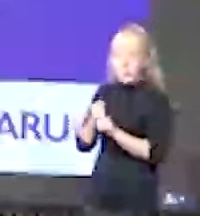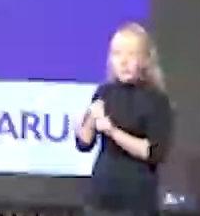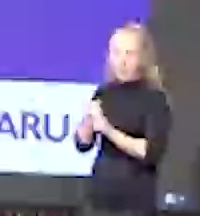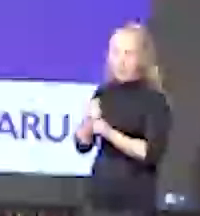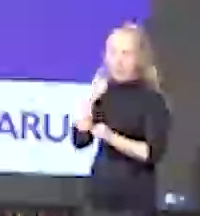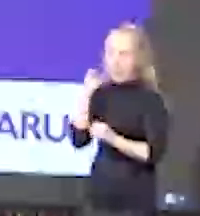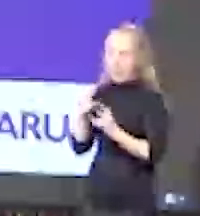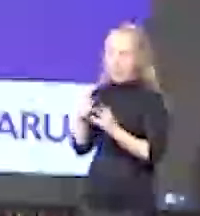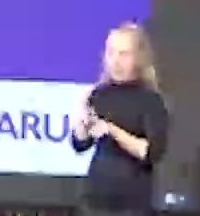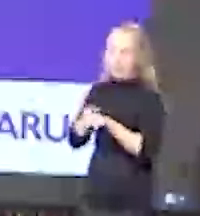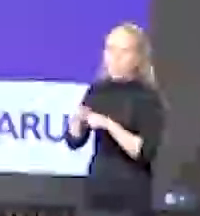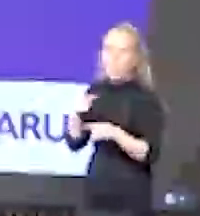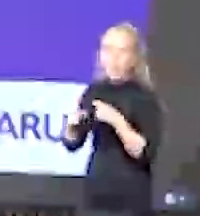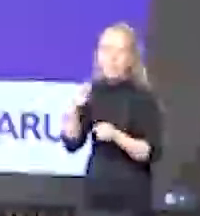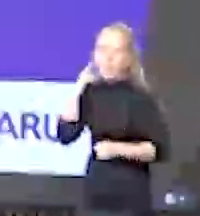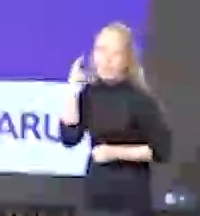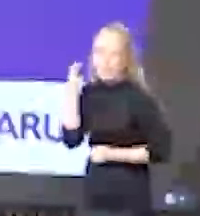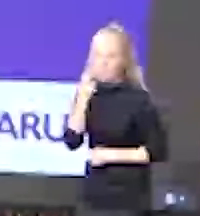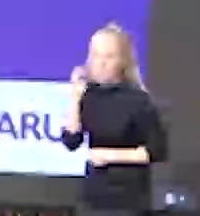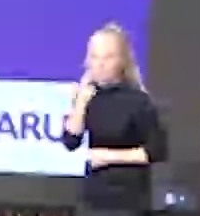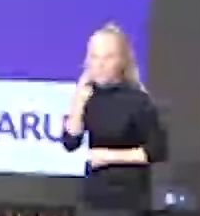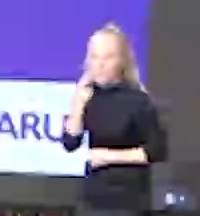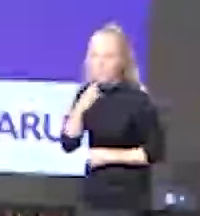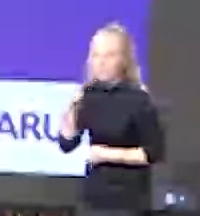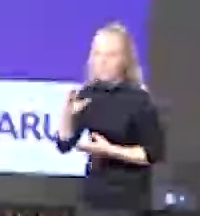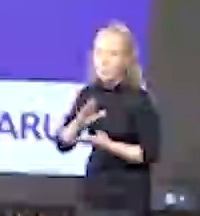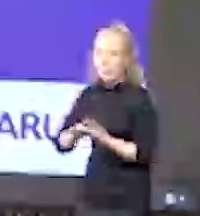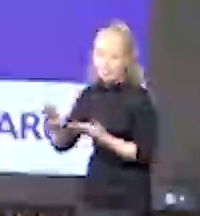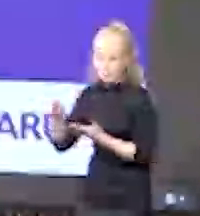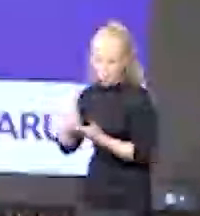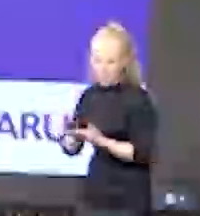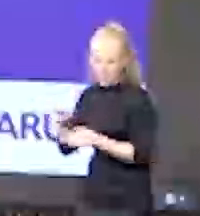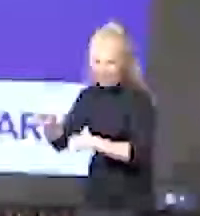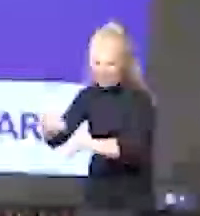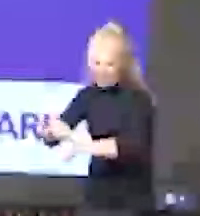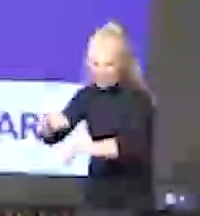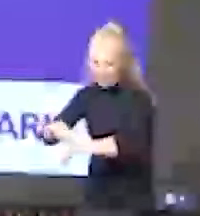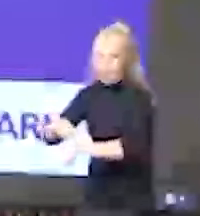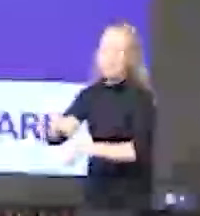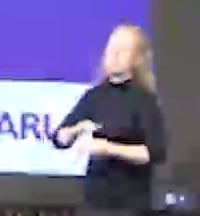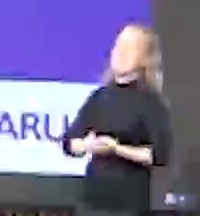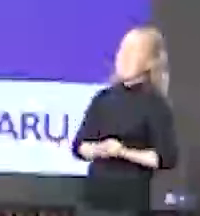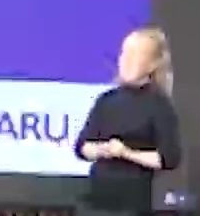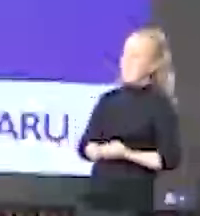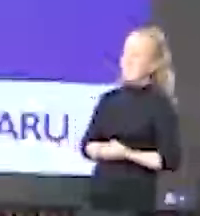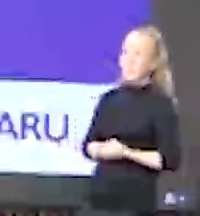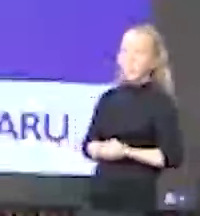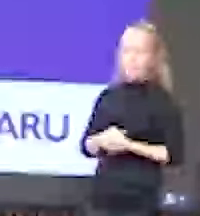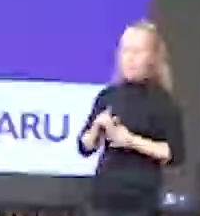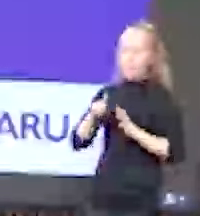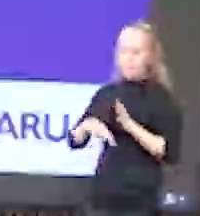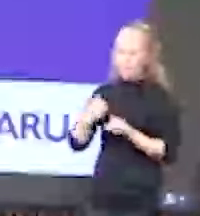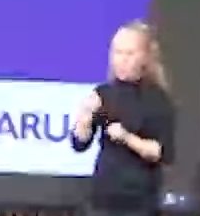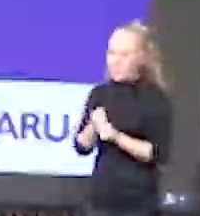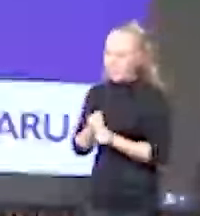and showed some of the first-hand the barriers. And it was a different setting than they were used to seeing. It wasn't a